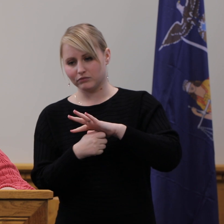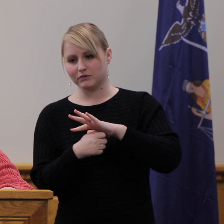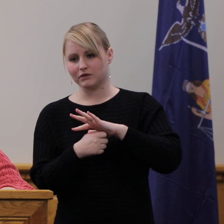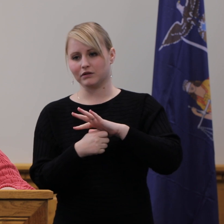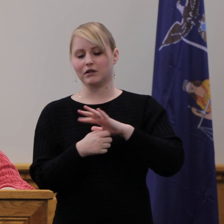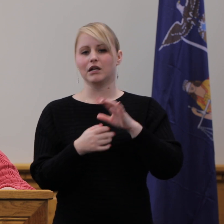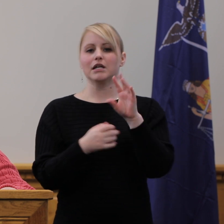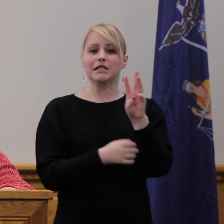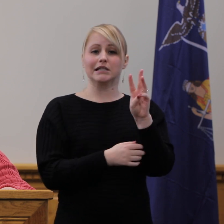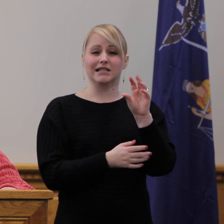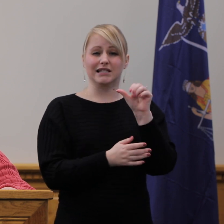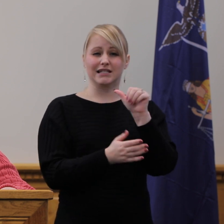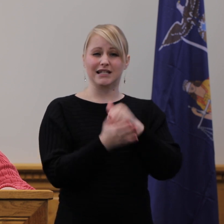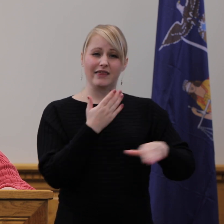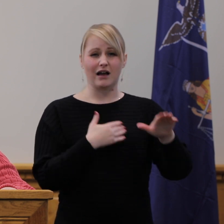received